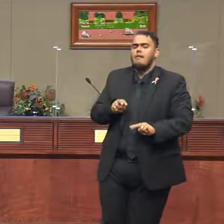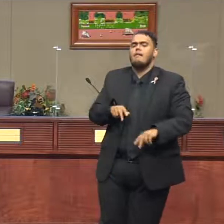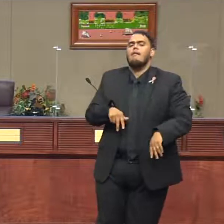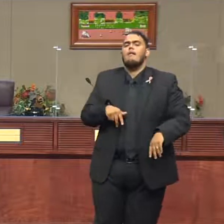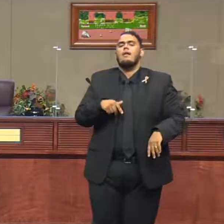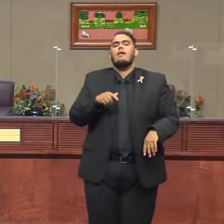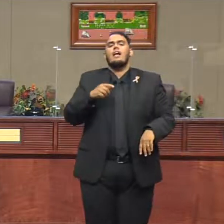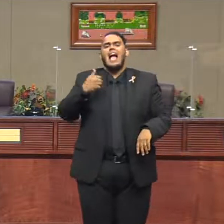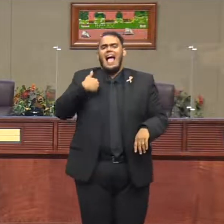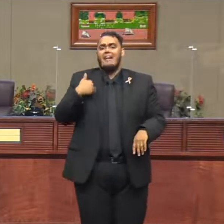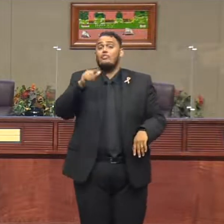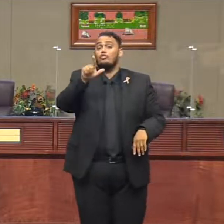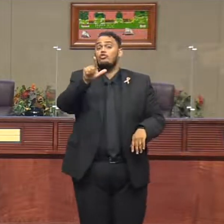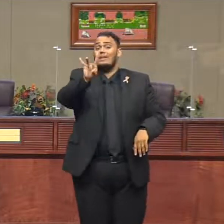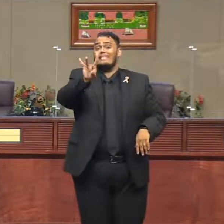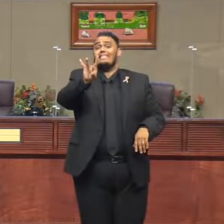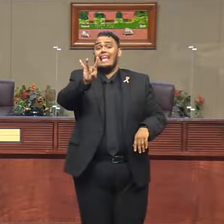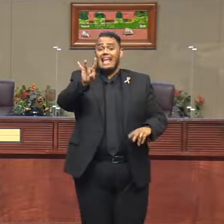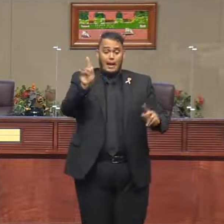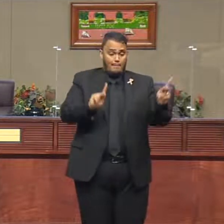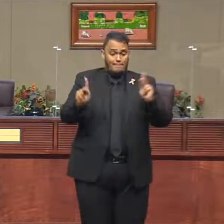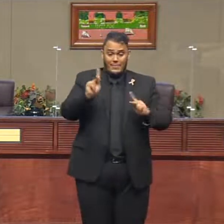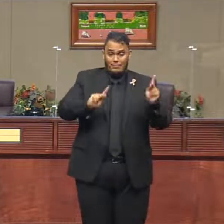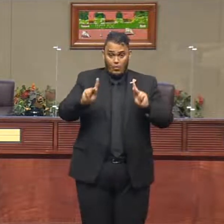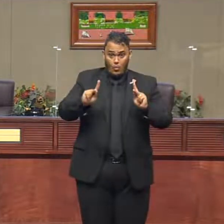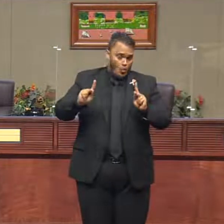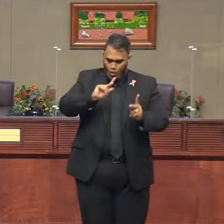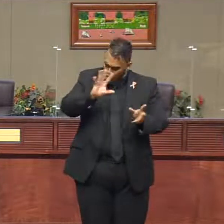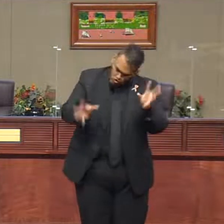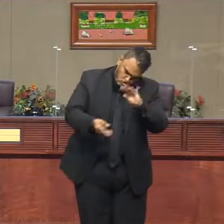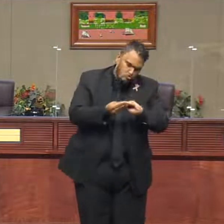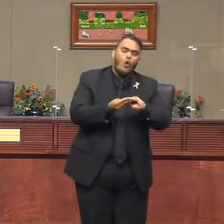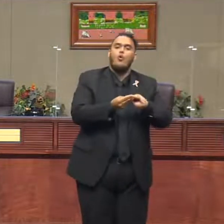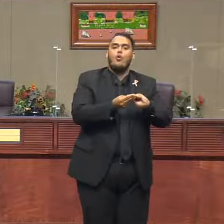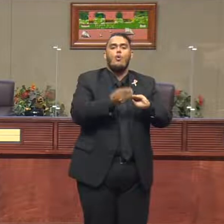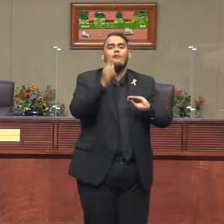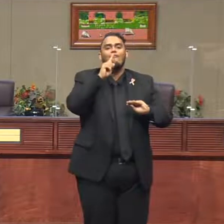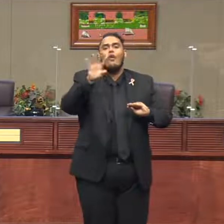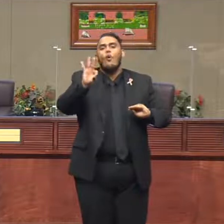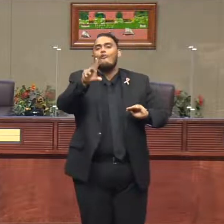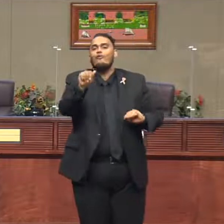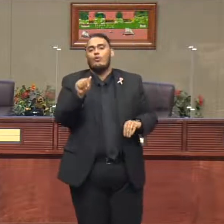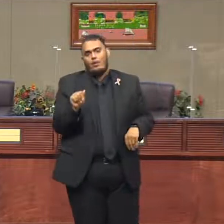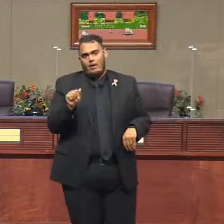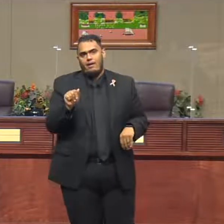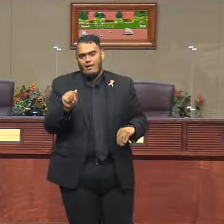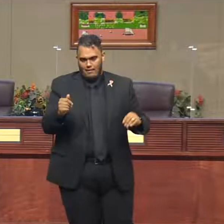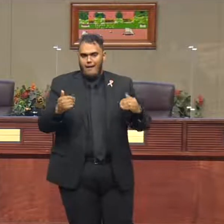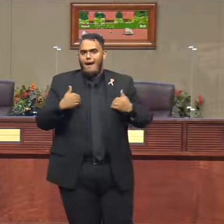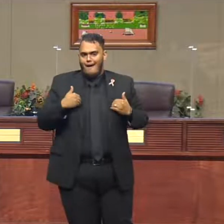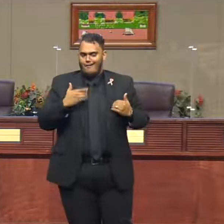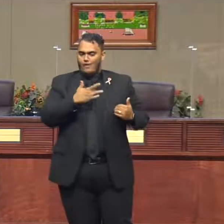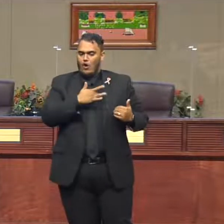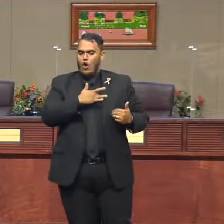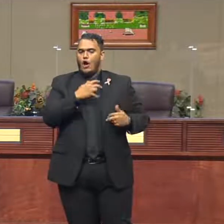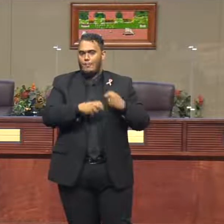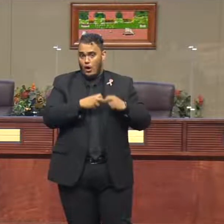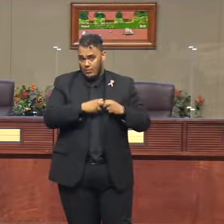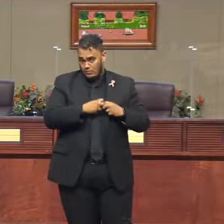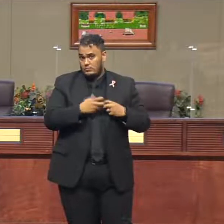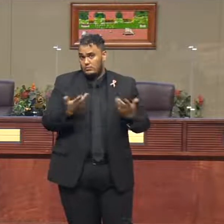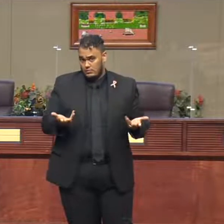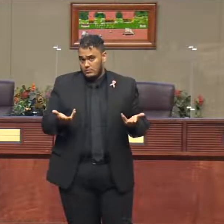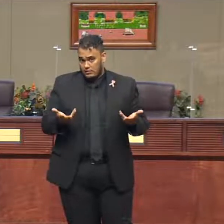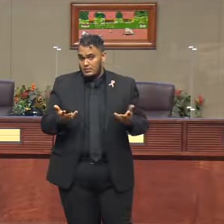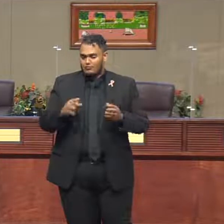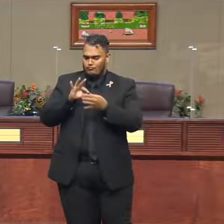were 28 cases in the entire state of Florida. So as far as we could tell from the data and